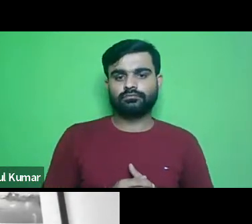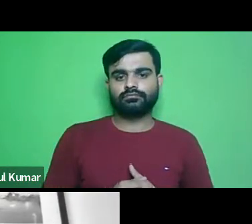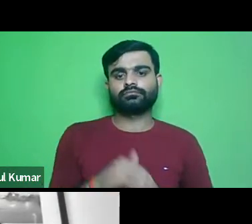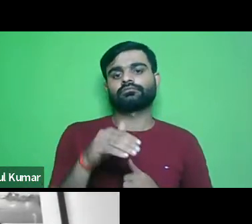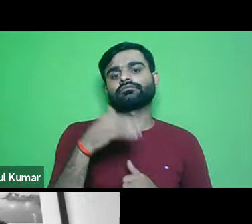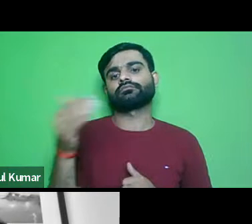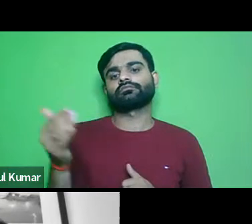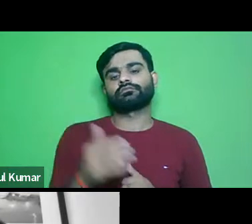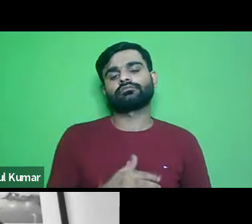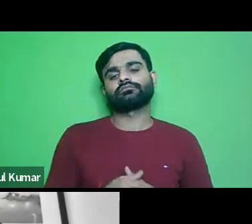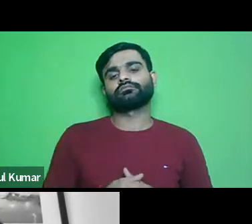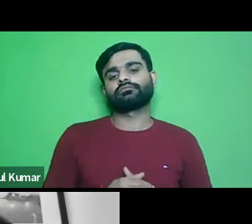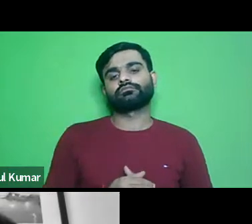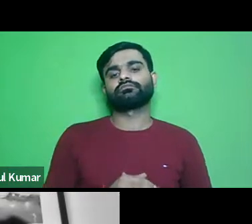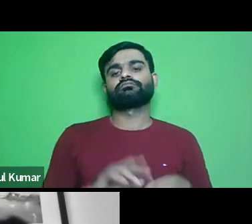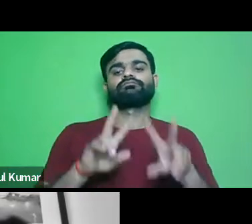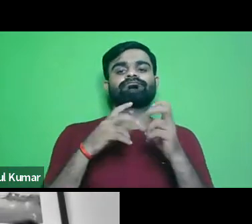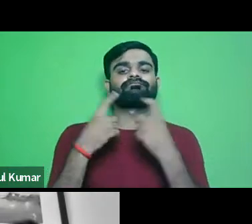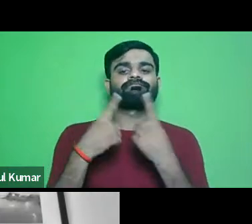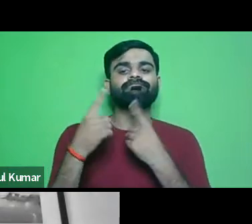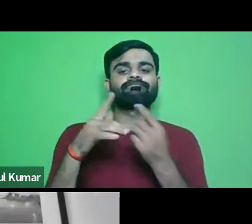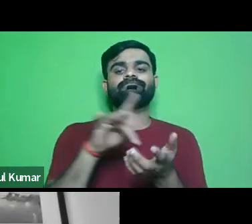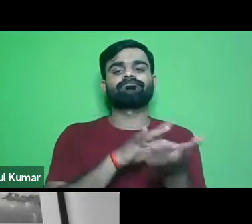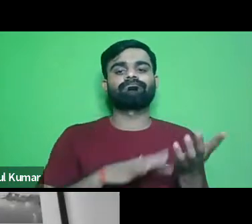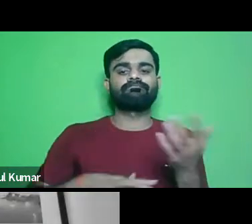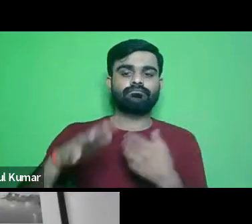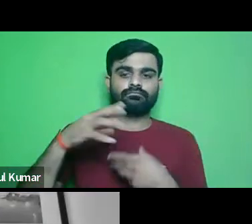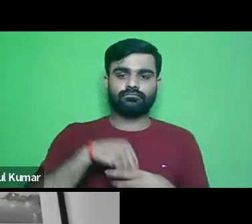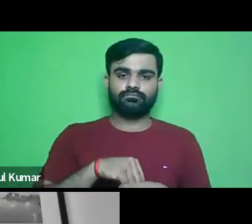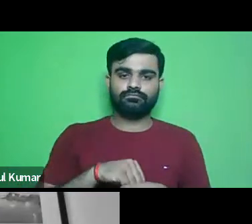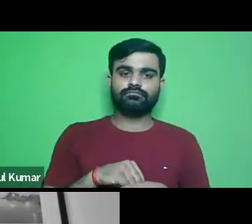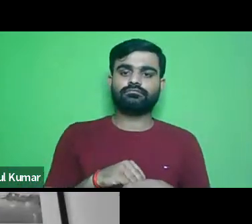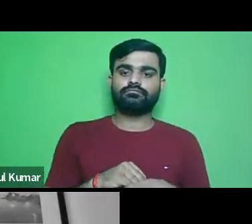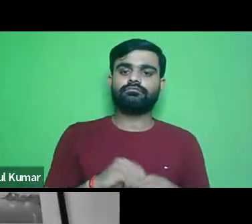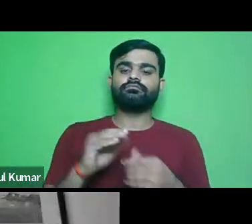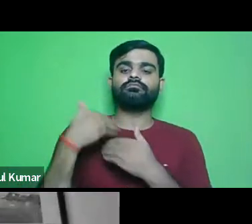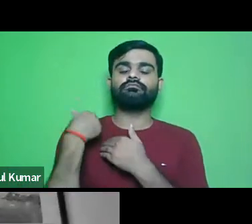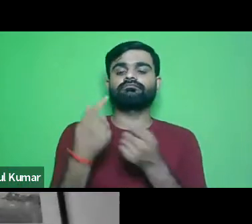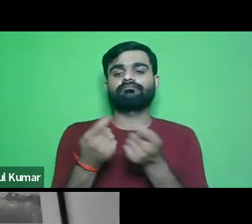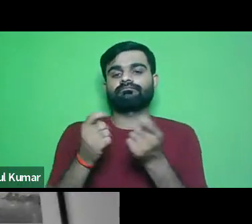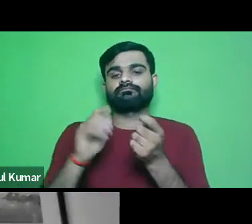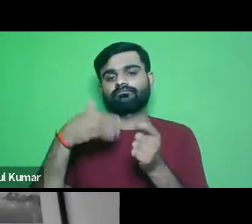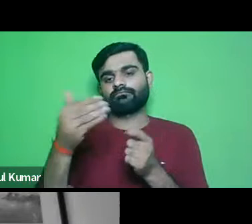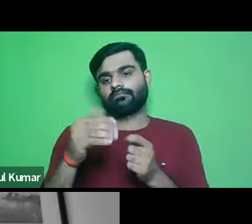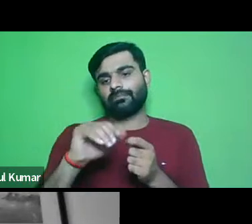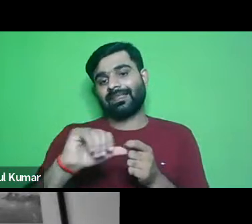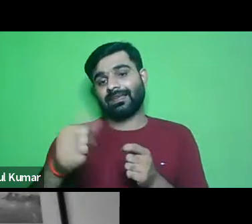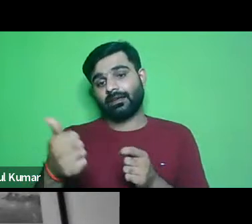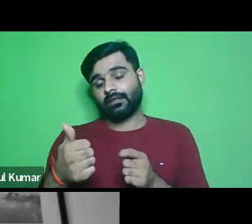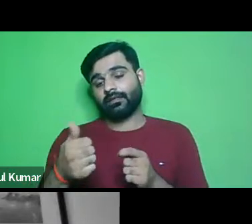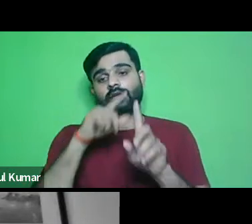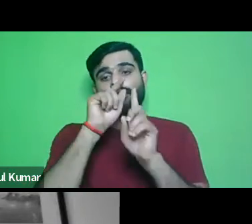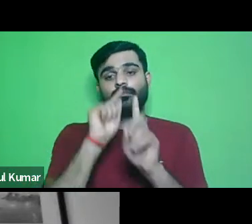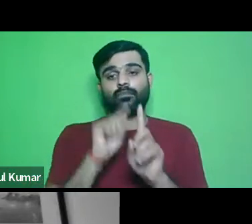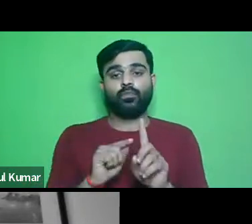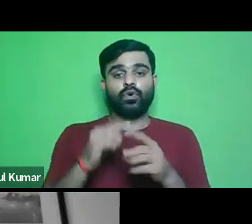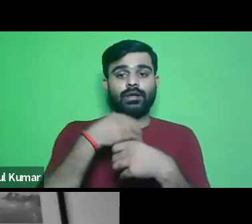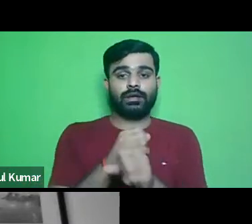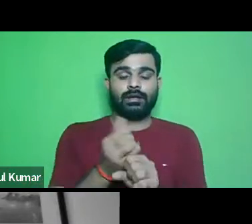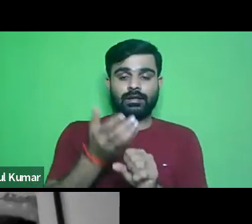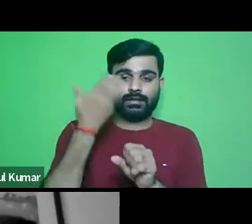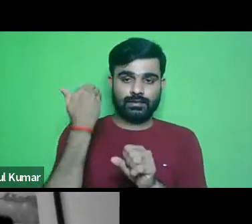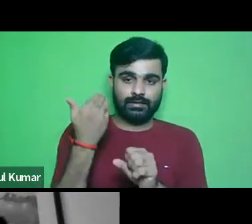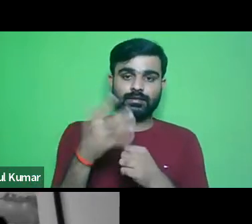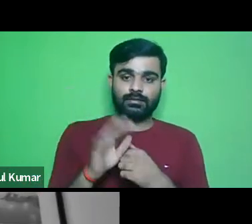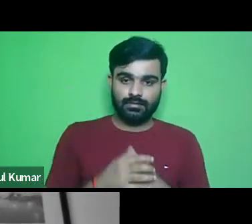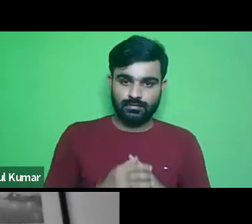And when we're talking about what spaces can be equipped to handle this, I think another one of the points that was made earlier is